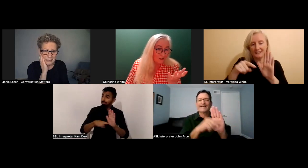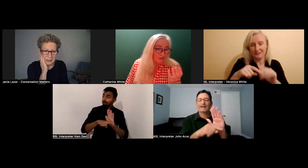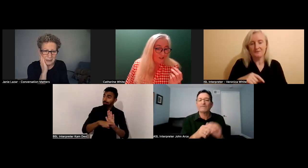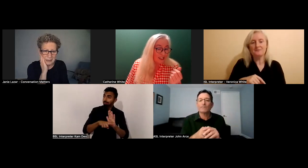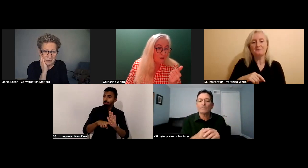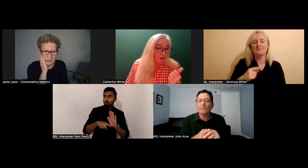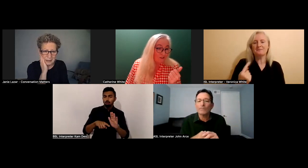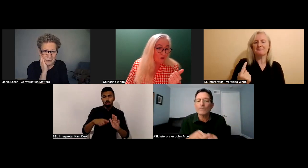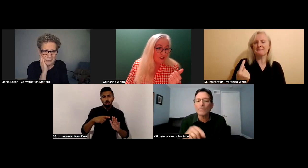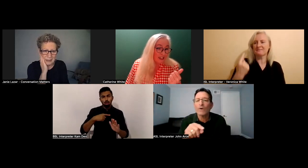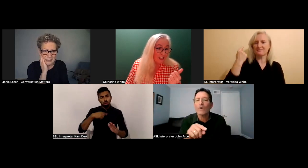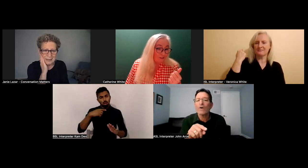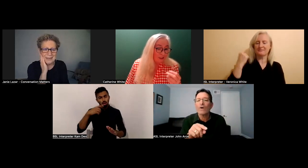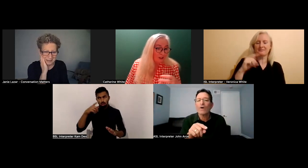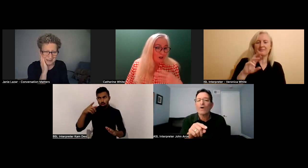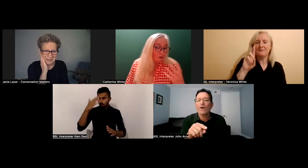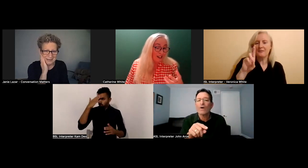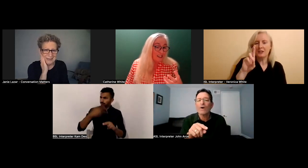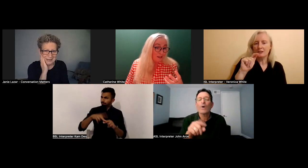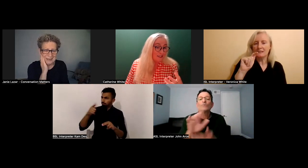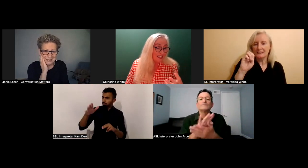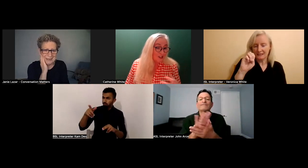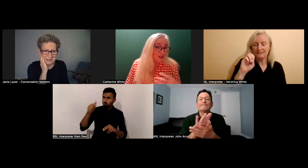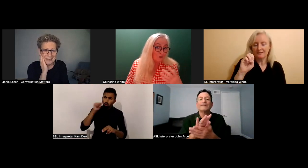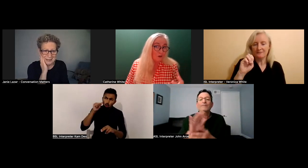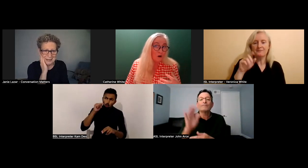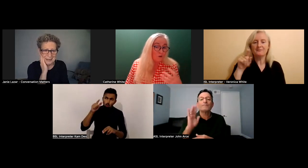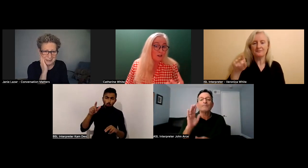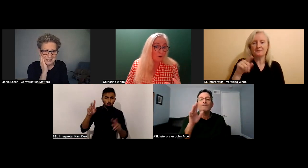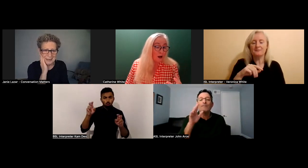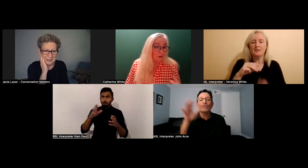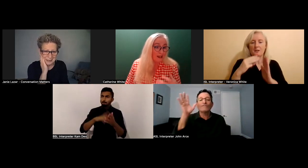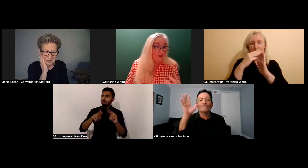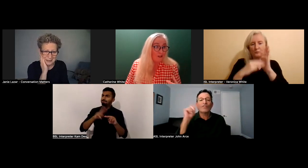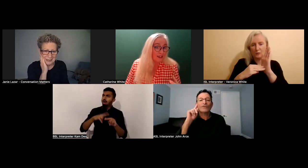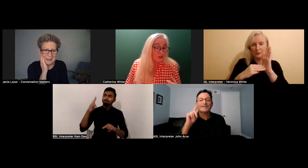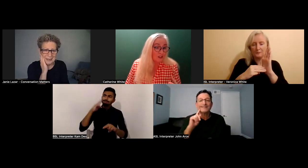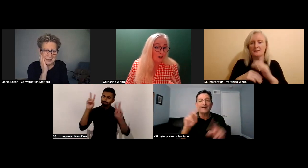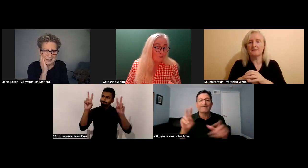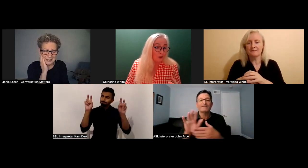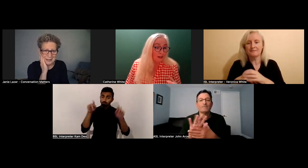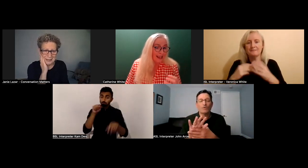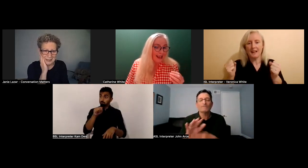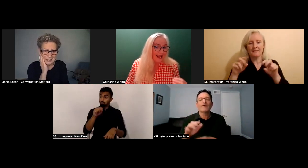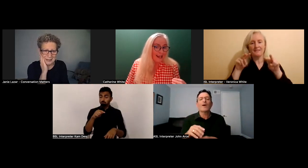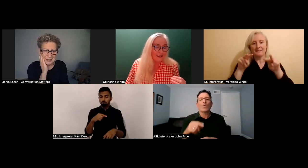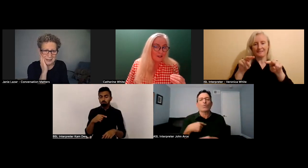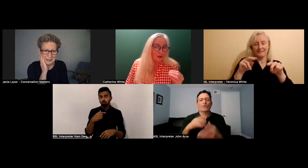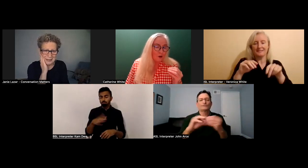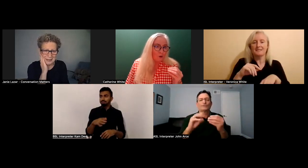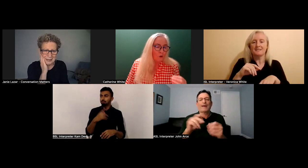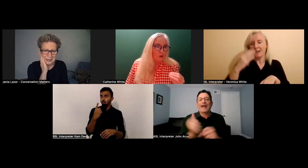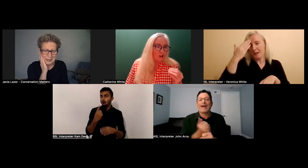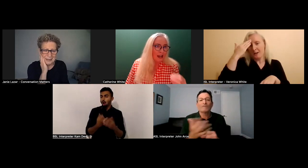OTE. I don't know if you've seen it, Mother, Father, Day, where I speak to that, you know, we're always a problem. Everything was a problem.